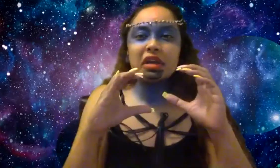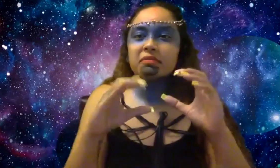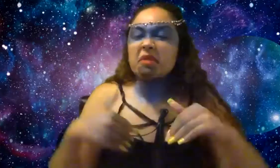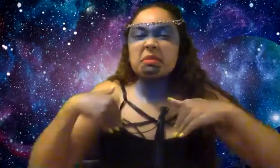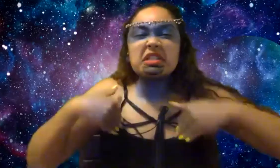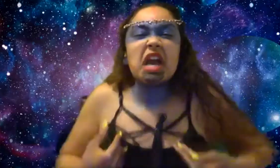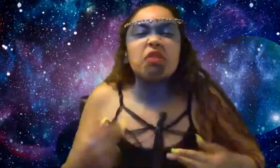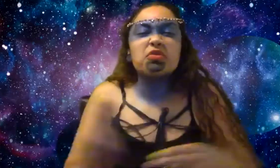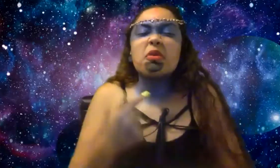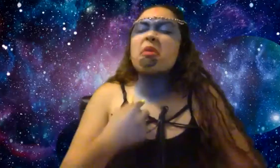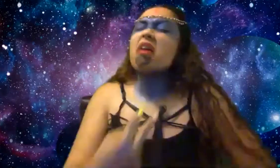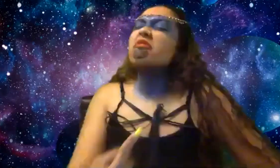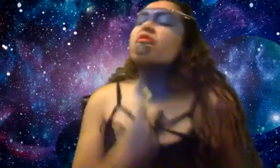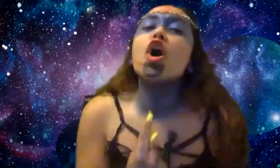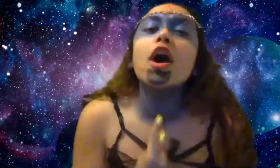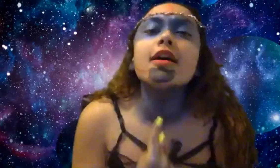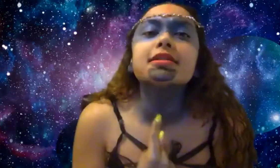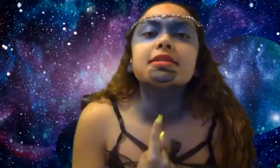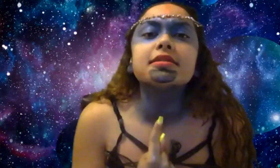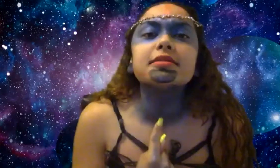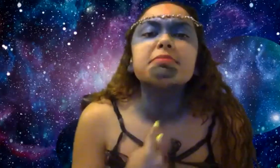And I was so nervous just thinking about how we would communicate